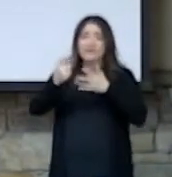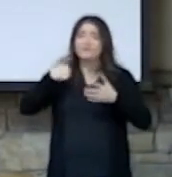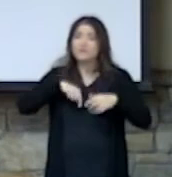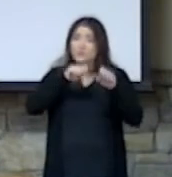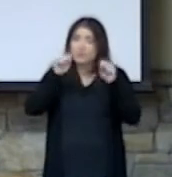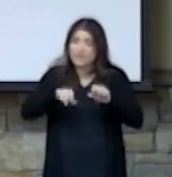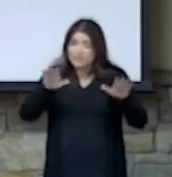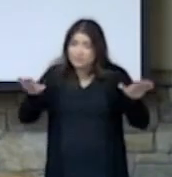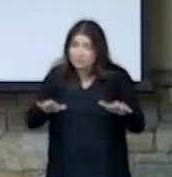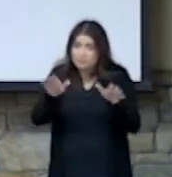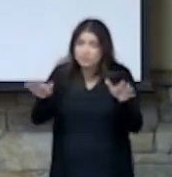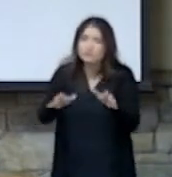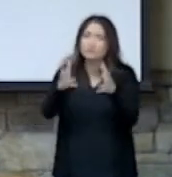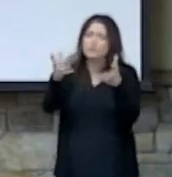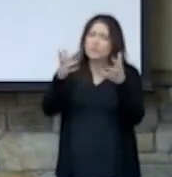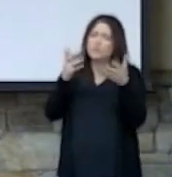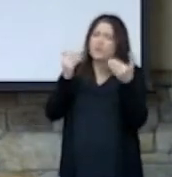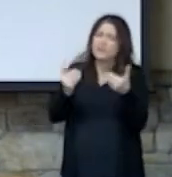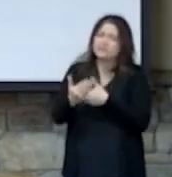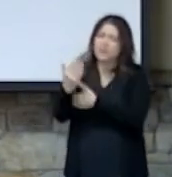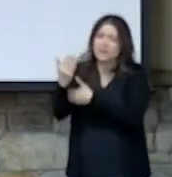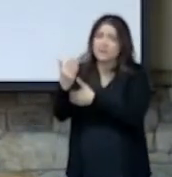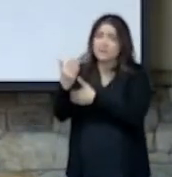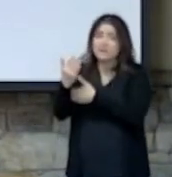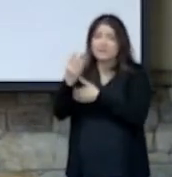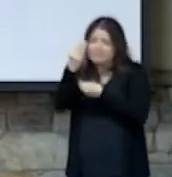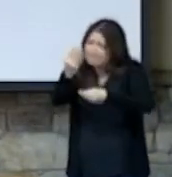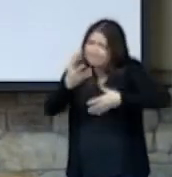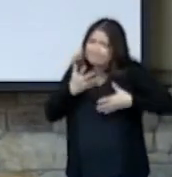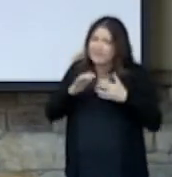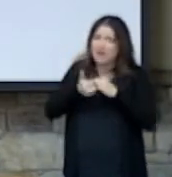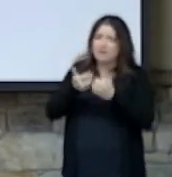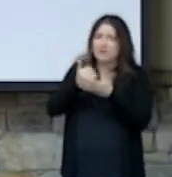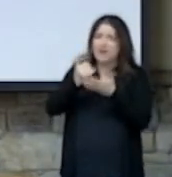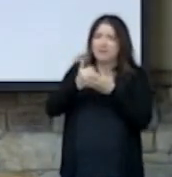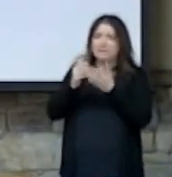encourage you, we want to do it this morning. Just let us know how we can help you while together we stand and sing.